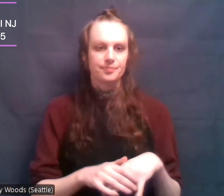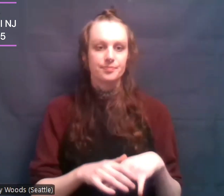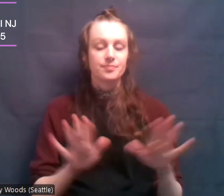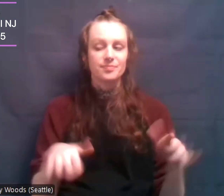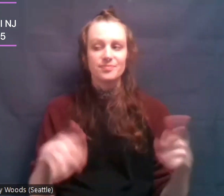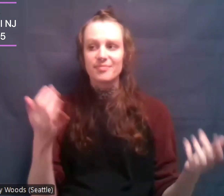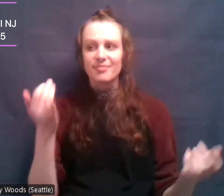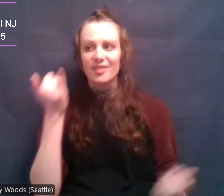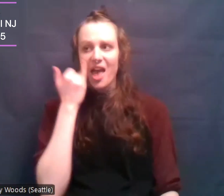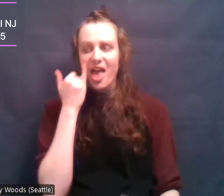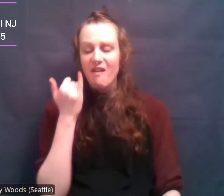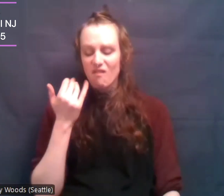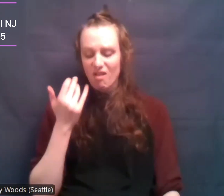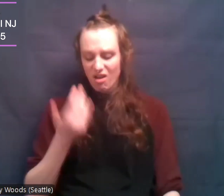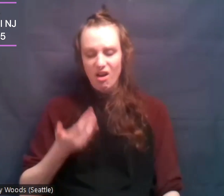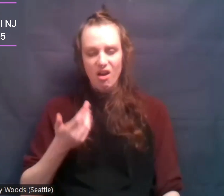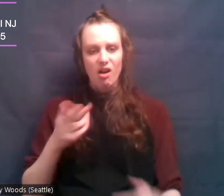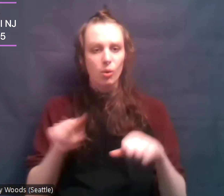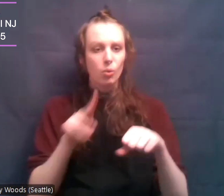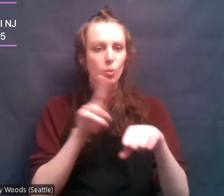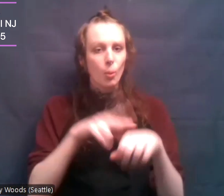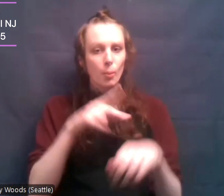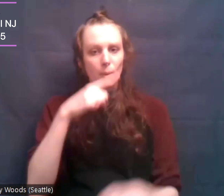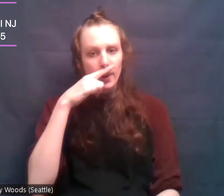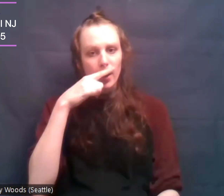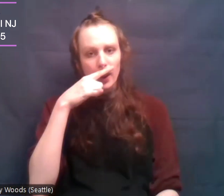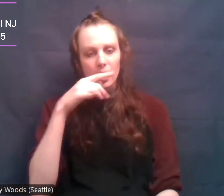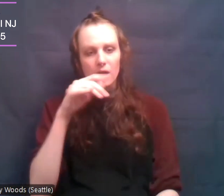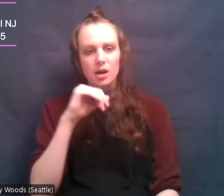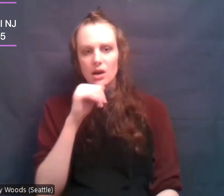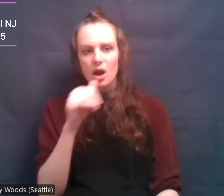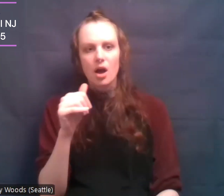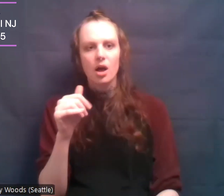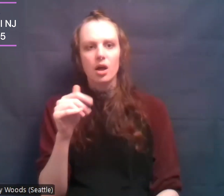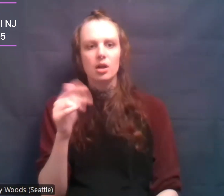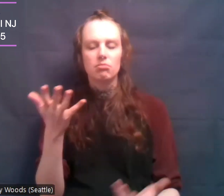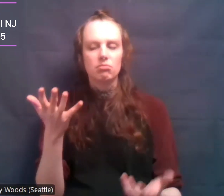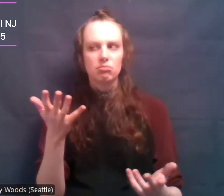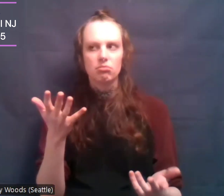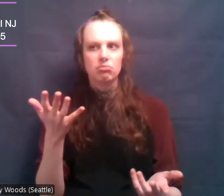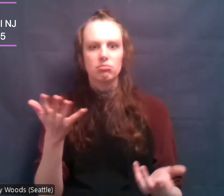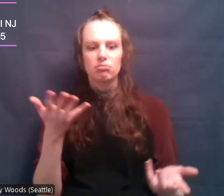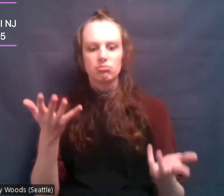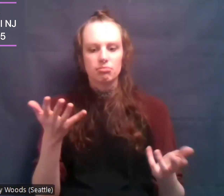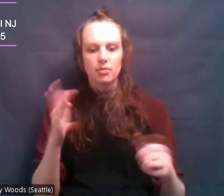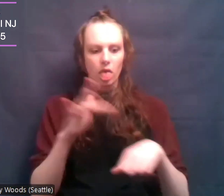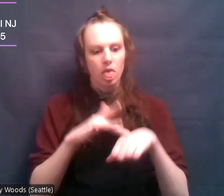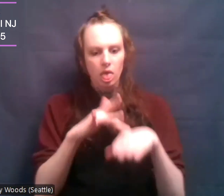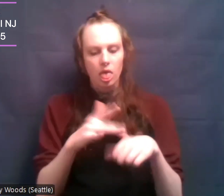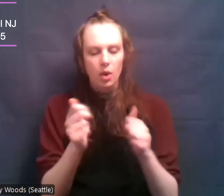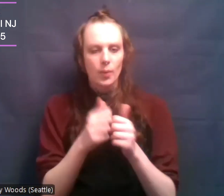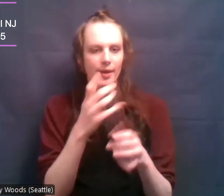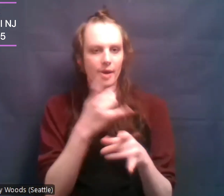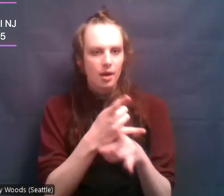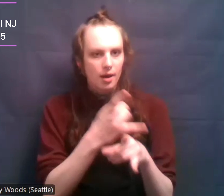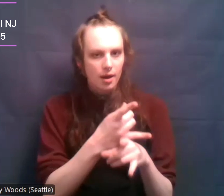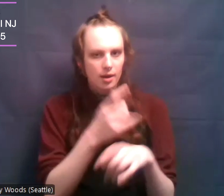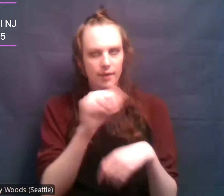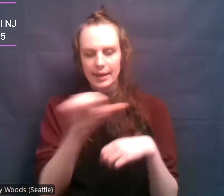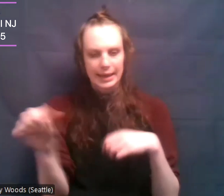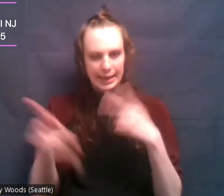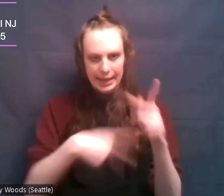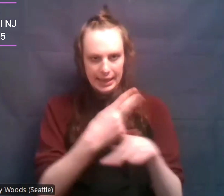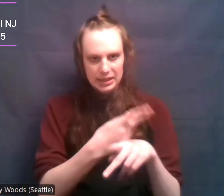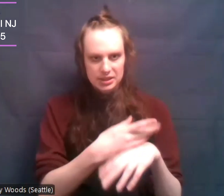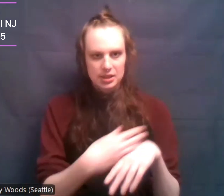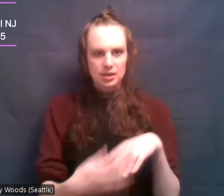been a normal child and not been so obsessed with, you know, whatever form of alcohol I could find, I wouldn't have been